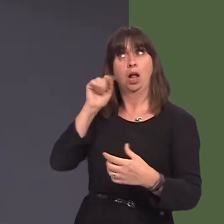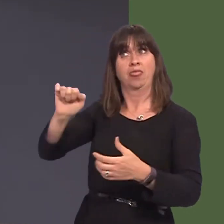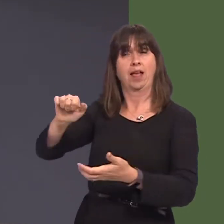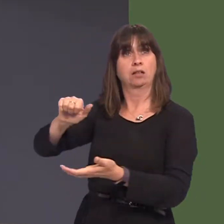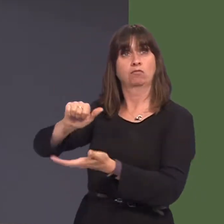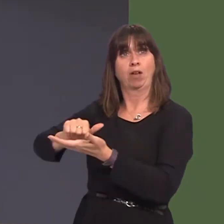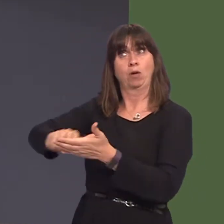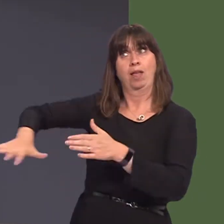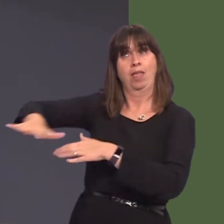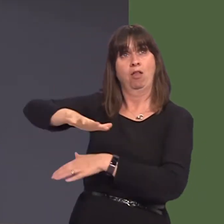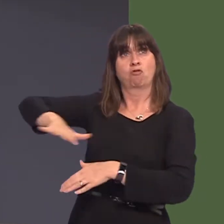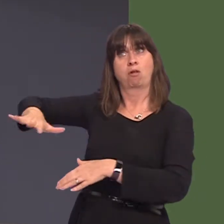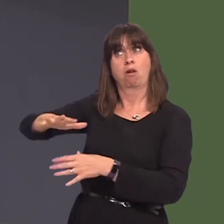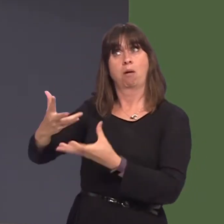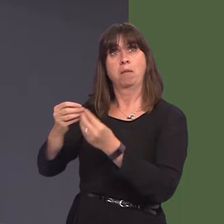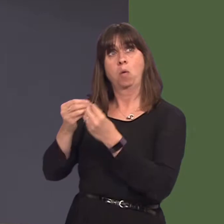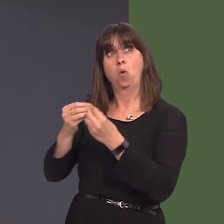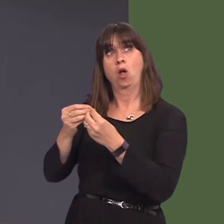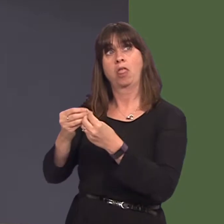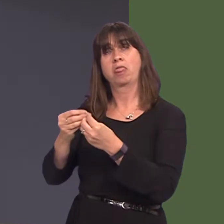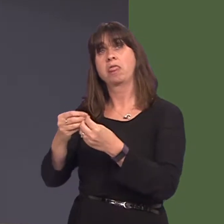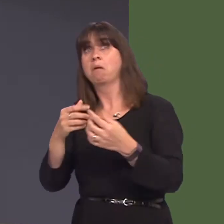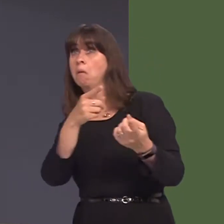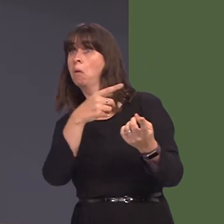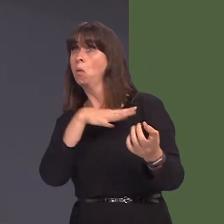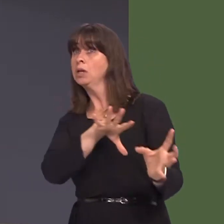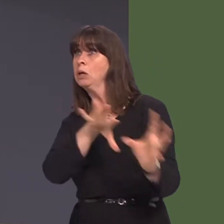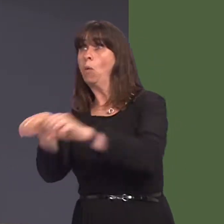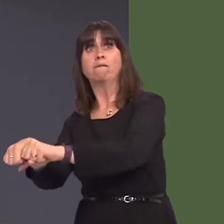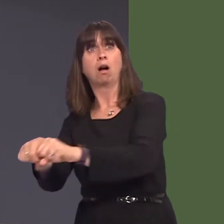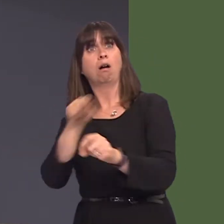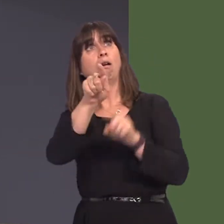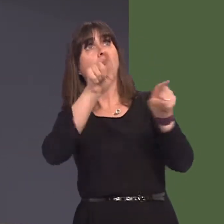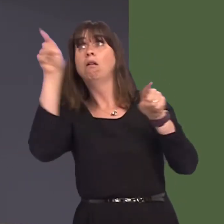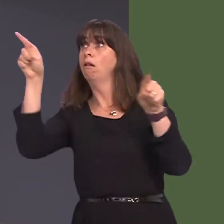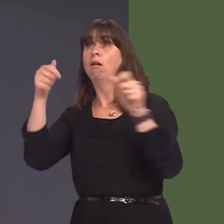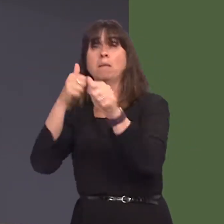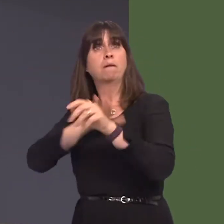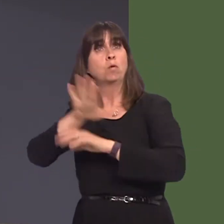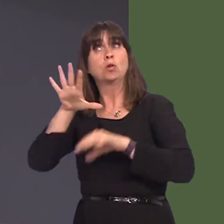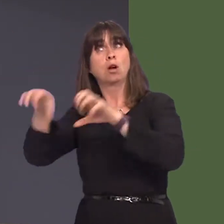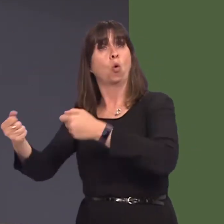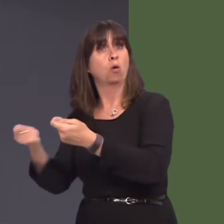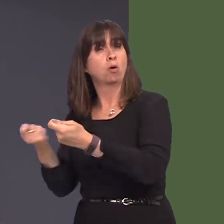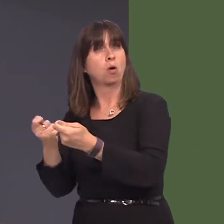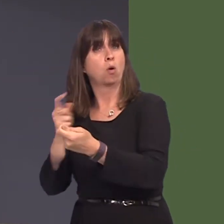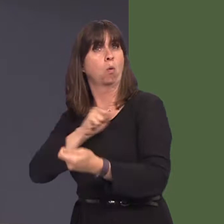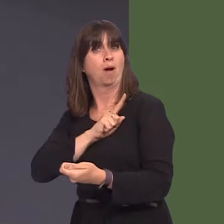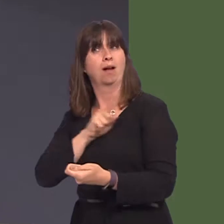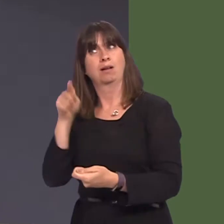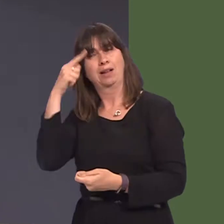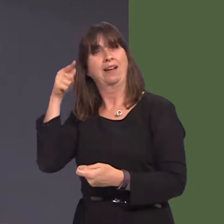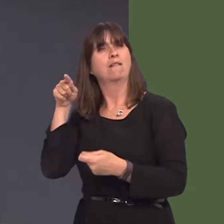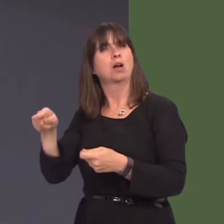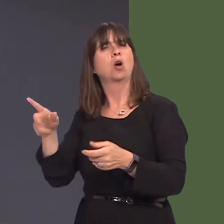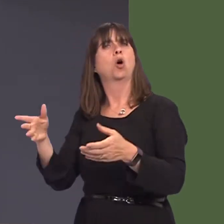looking at attracting others to operate from that particular site in future, because the concern is that if the site